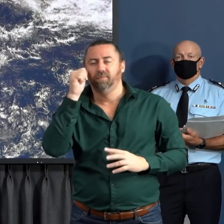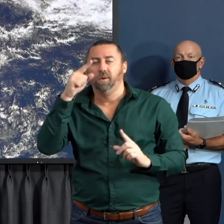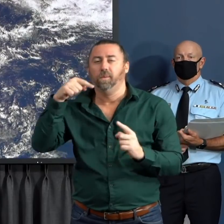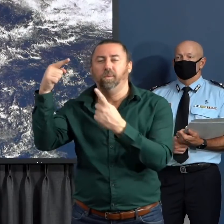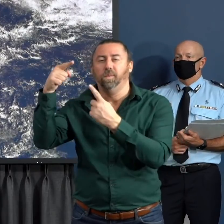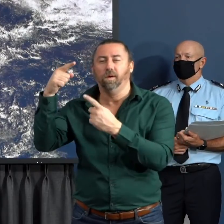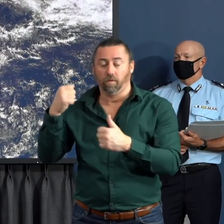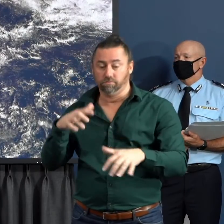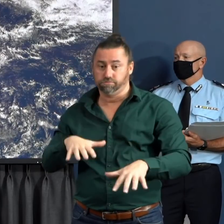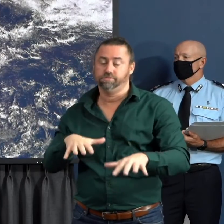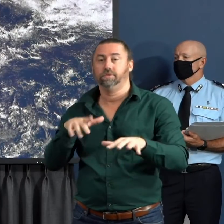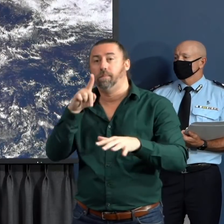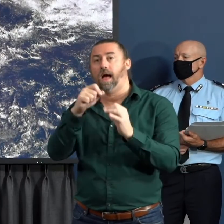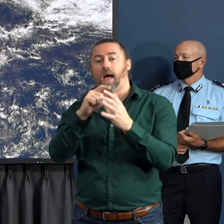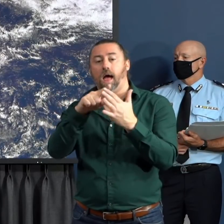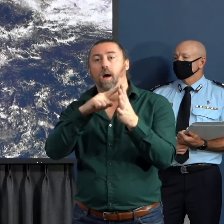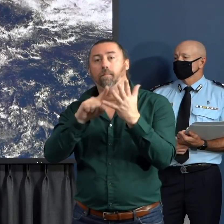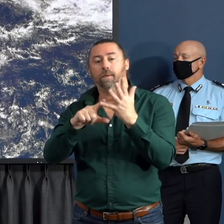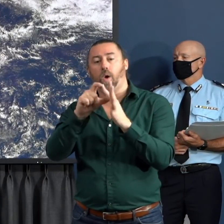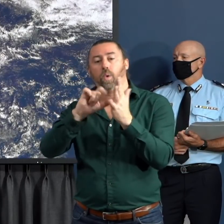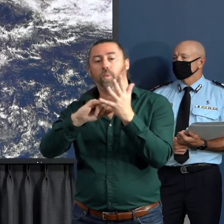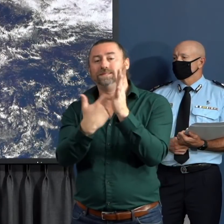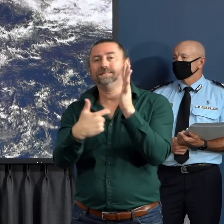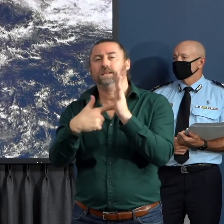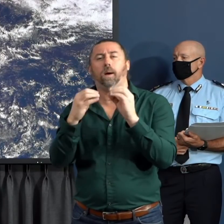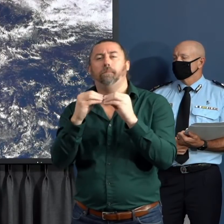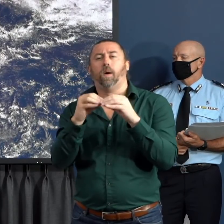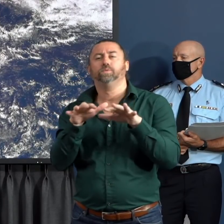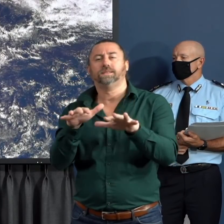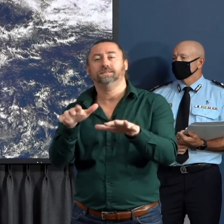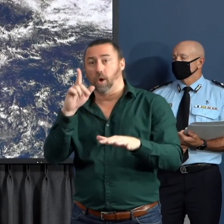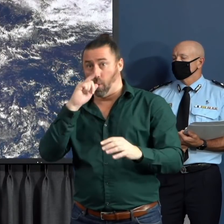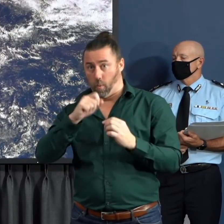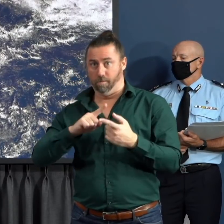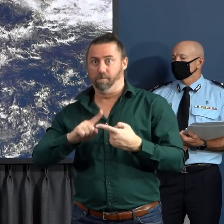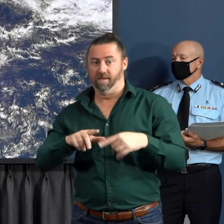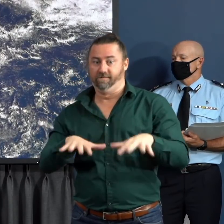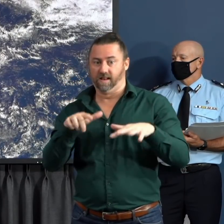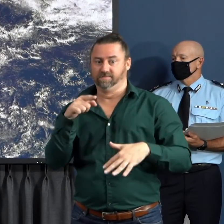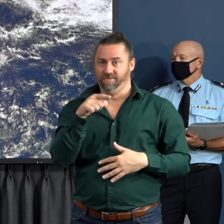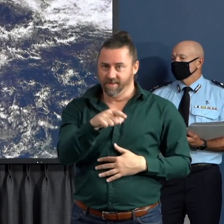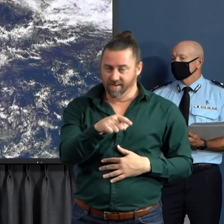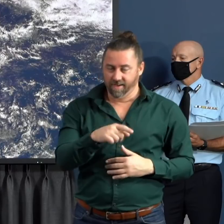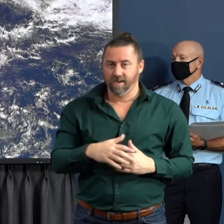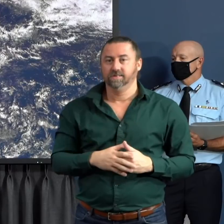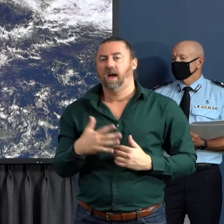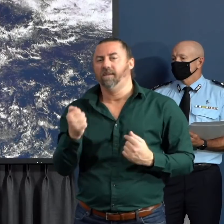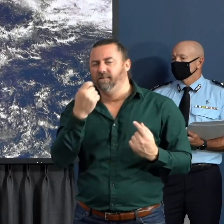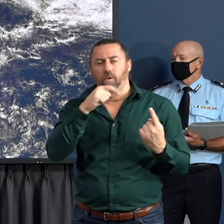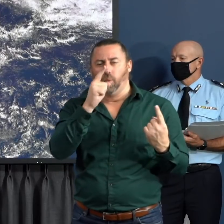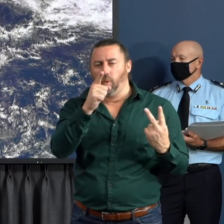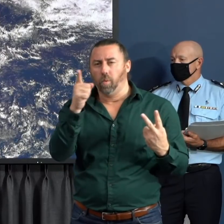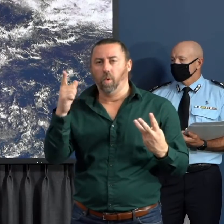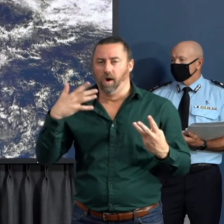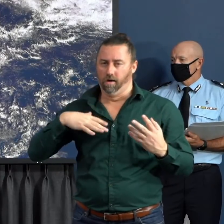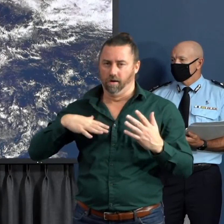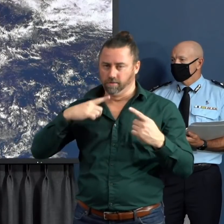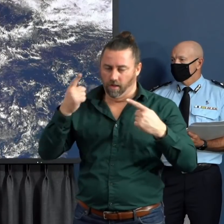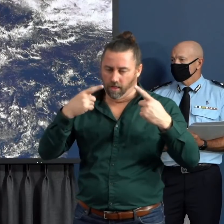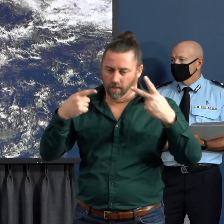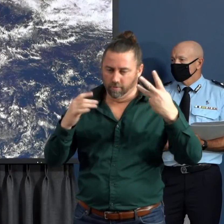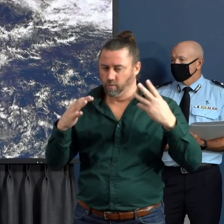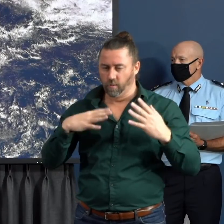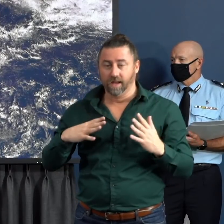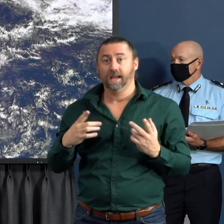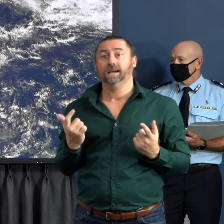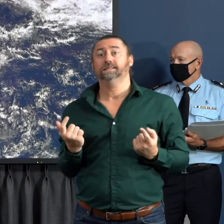major flooding at Bow Desert. We also have a multitude of other warnings out that I won't include in this summary. So the key